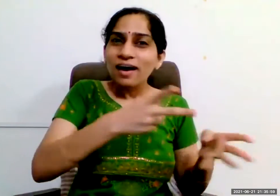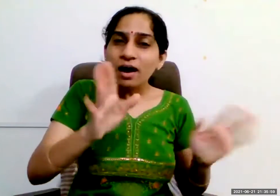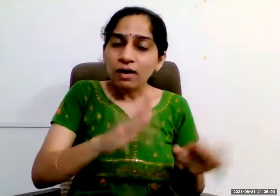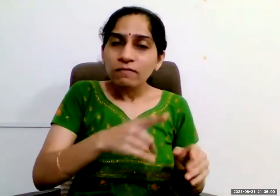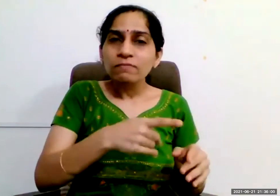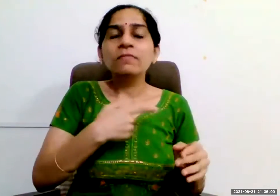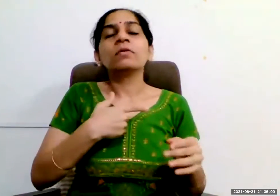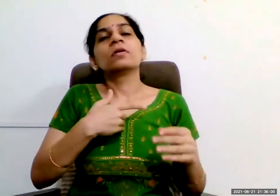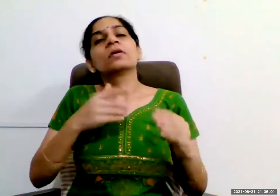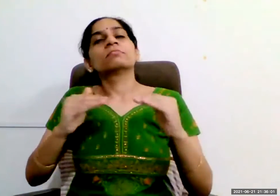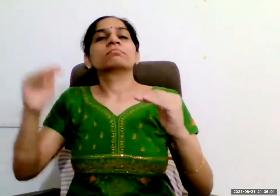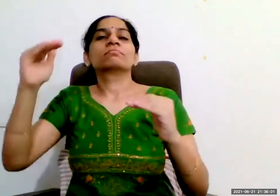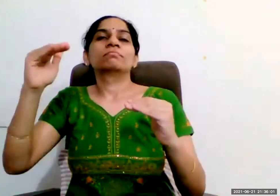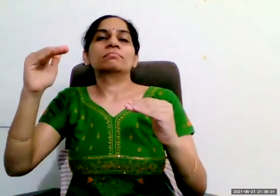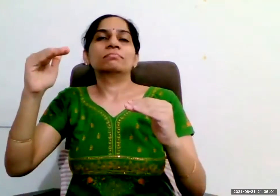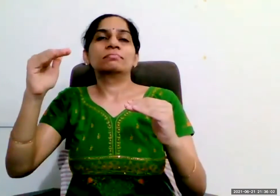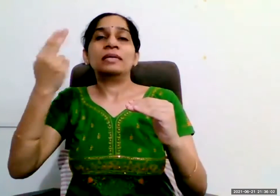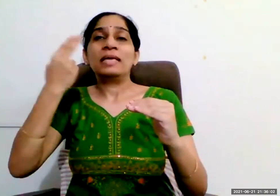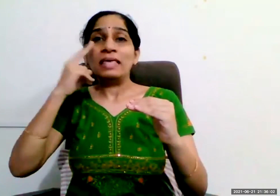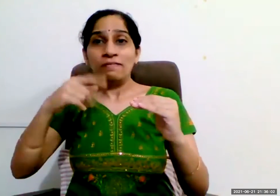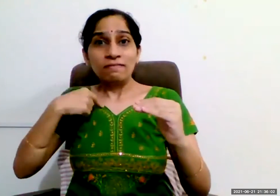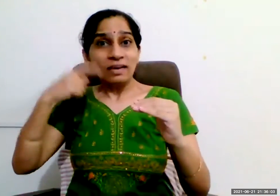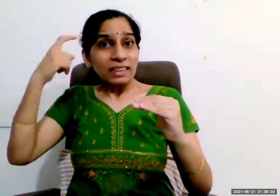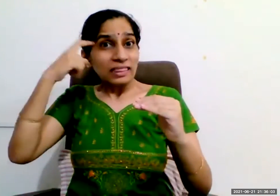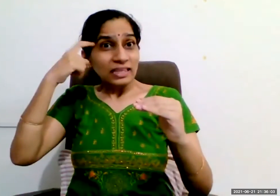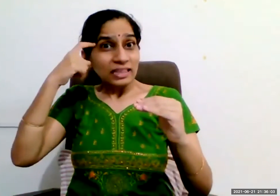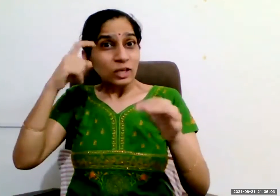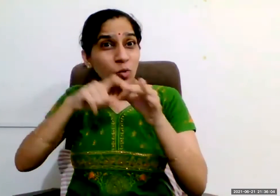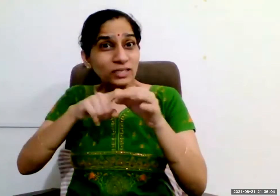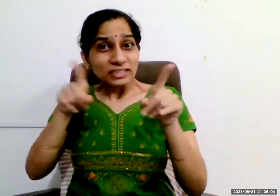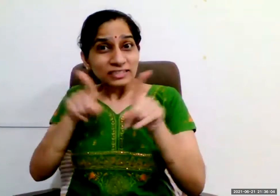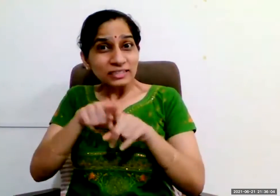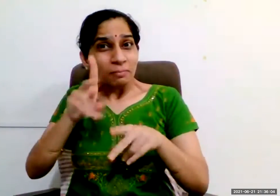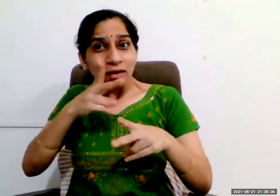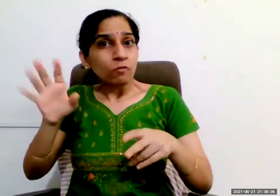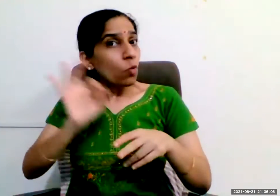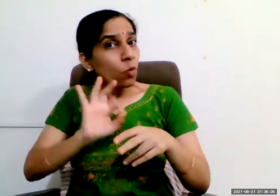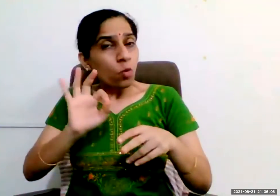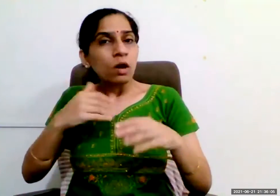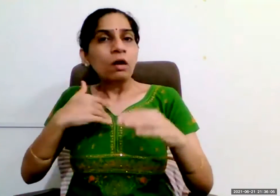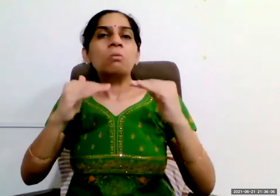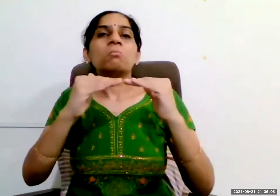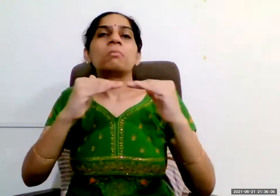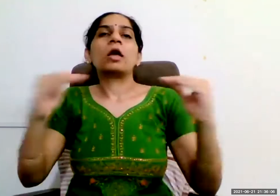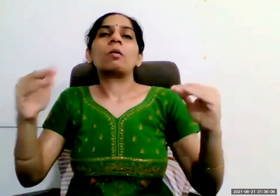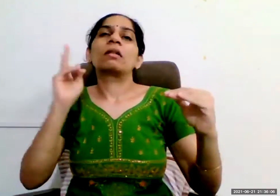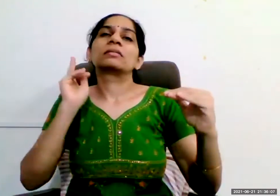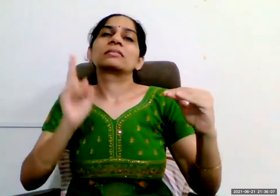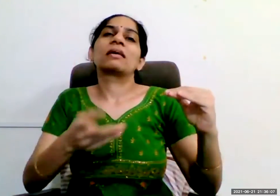Otherwise, honestly speaking, there is absolutely no difference between animals and human beings. As you have